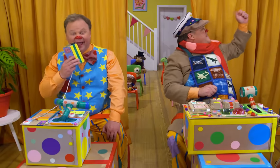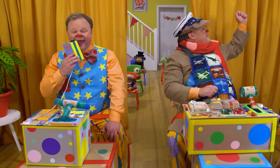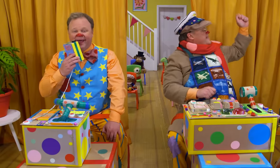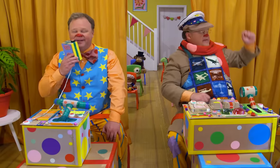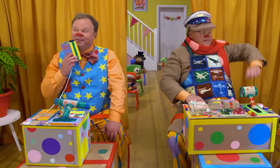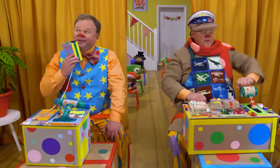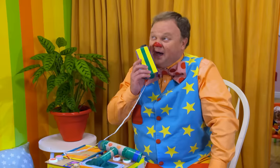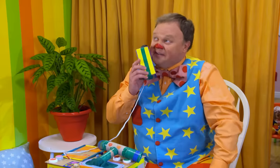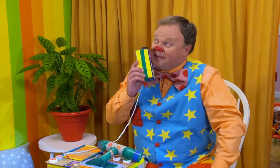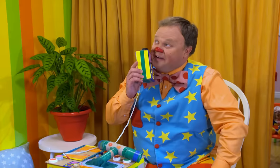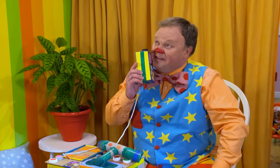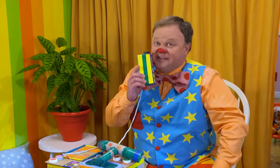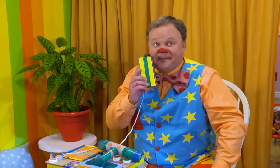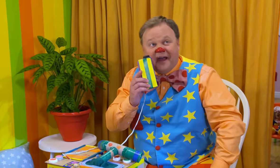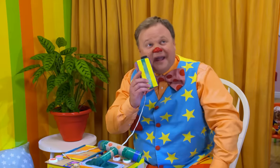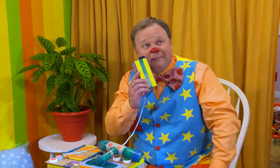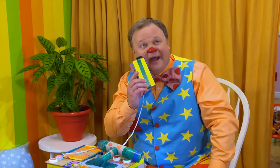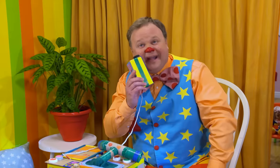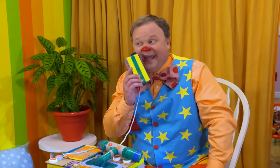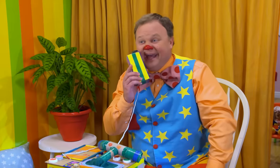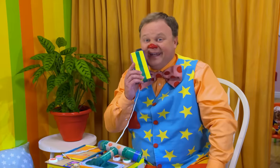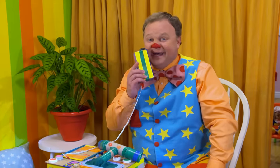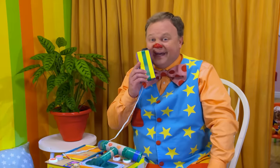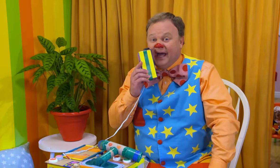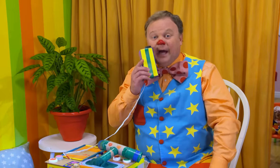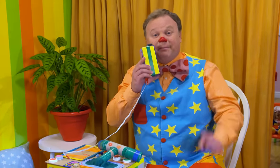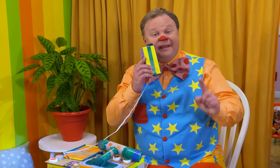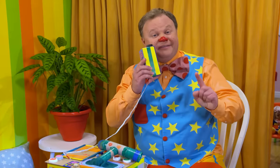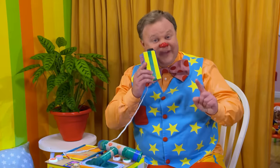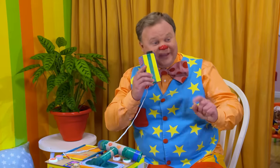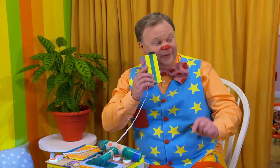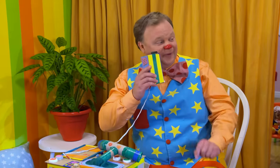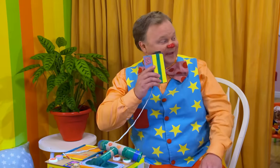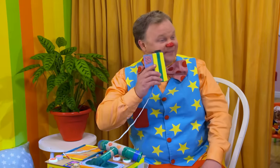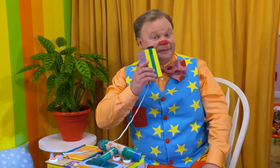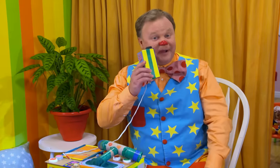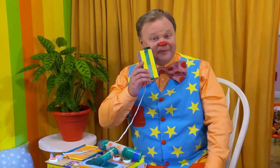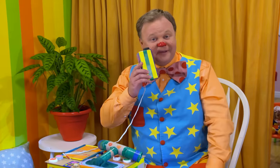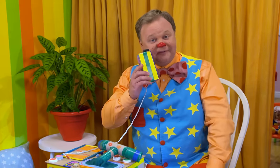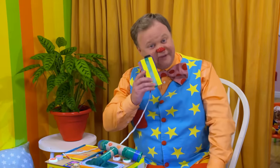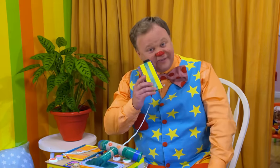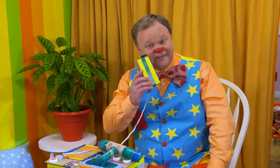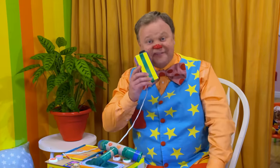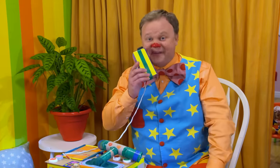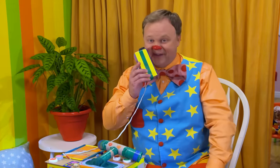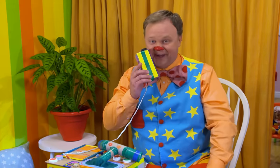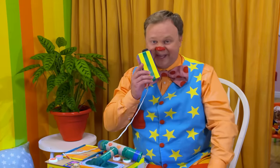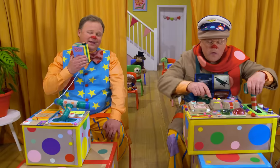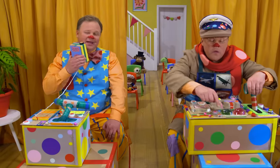Air. The sun is shining brightly and please check your seatbelts are fastened securely.